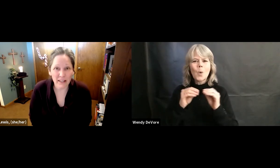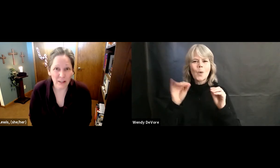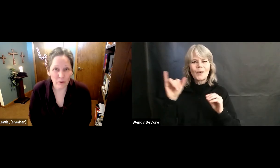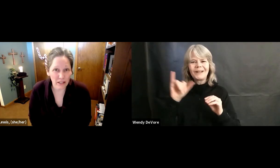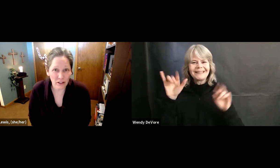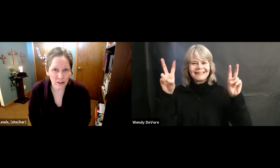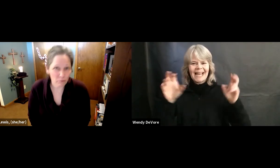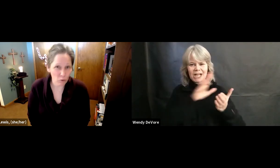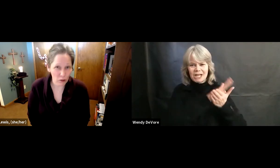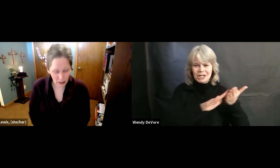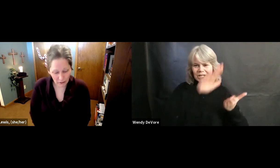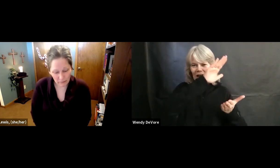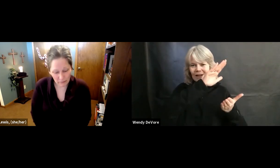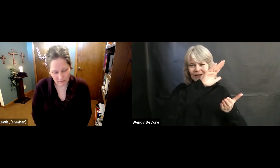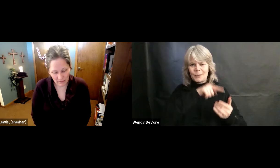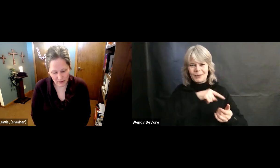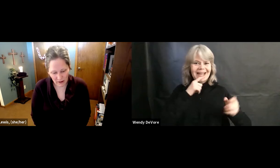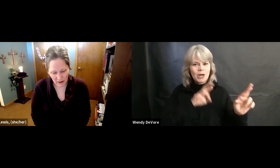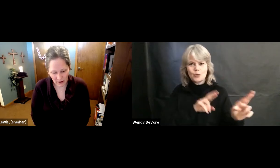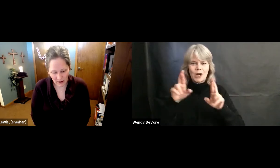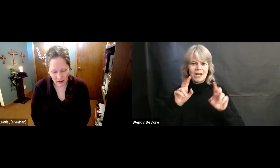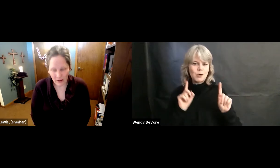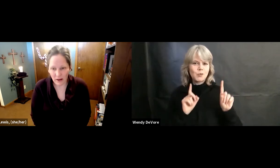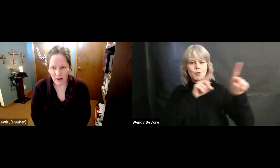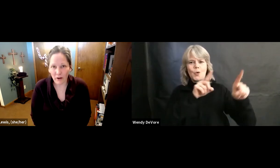you're getting ready to work,